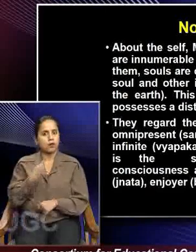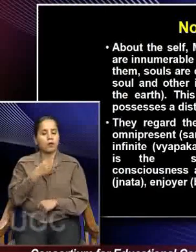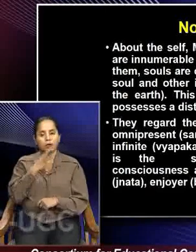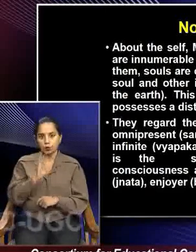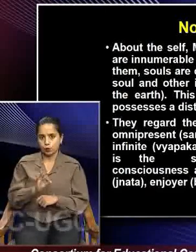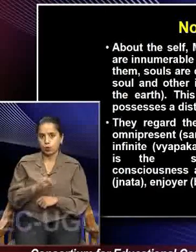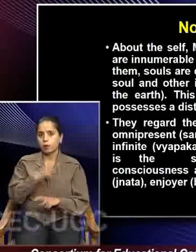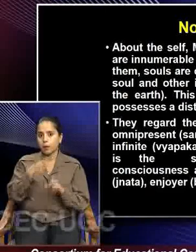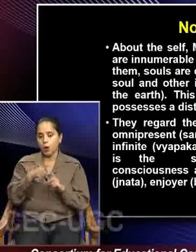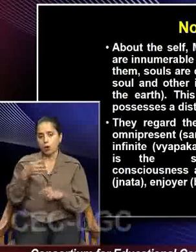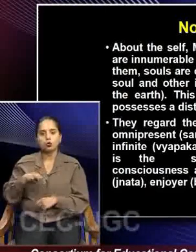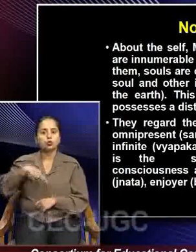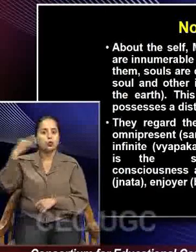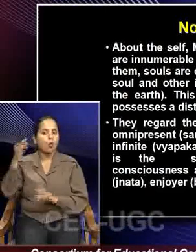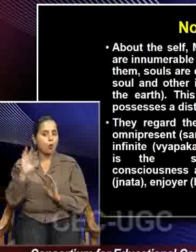or soul.